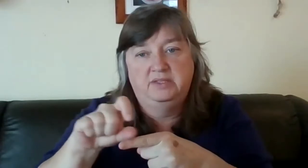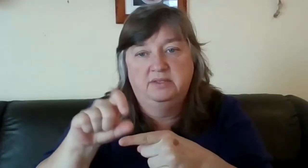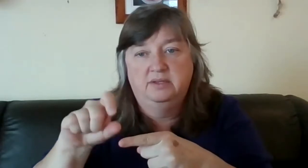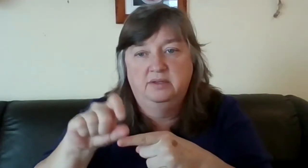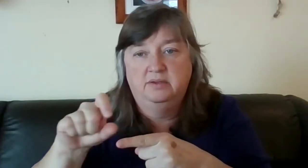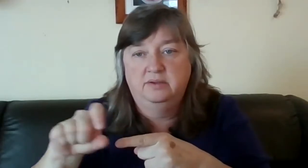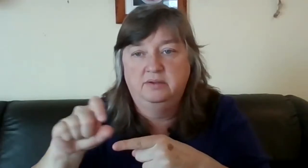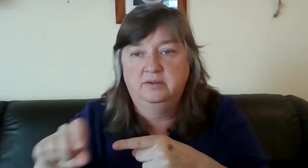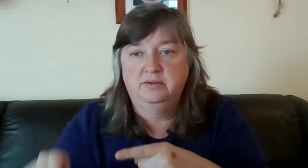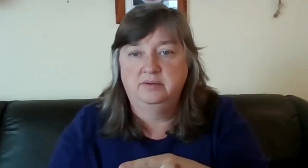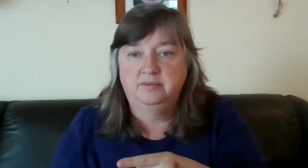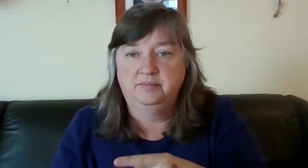beans.